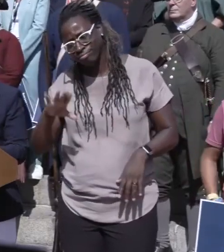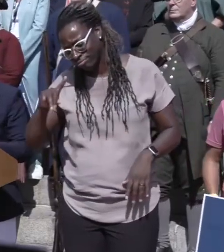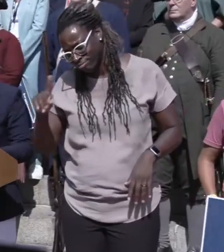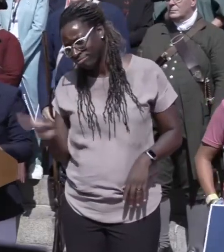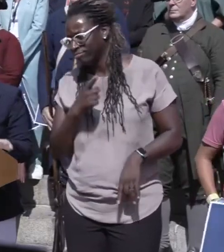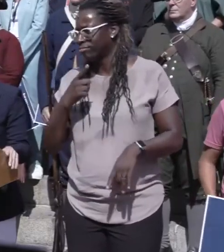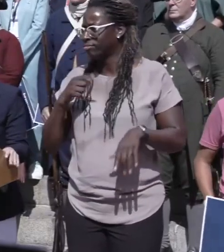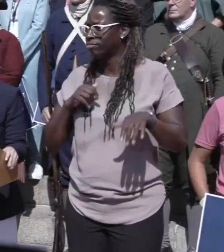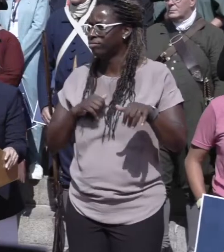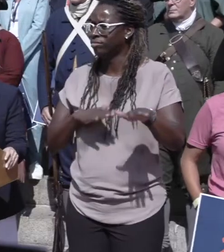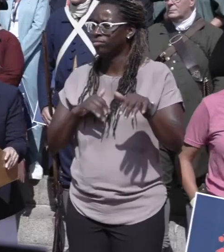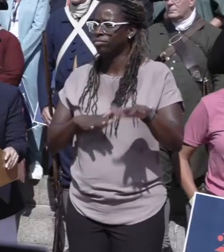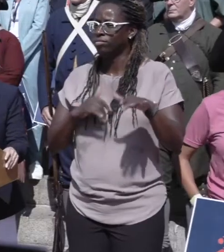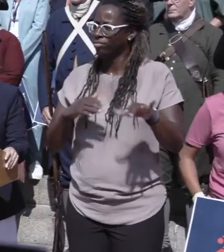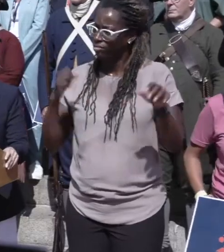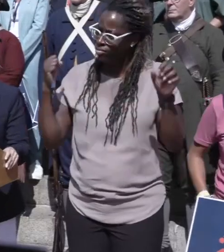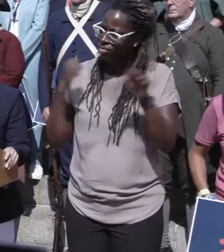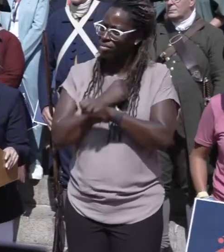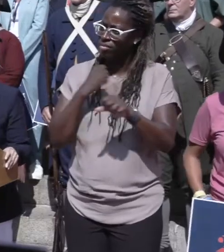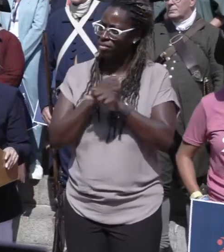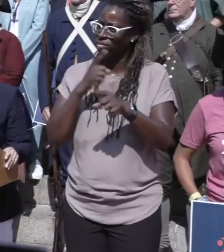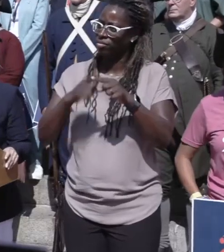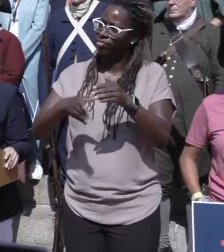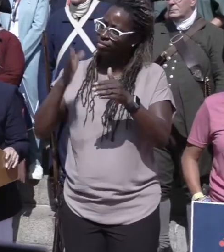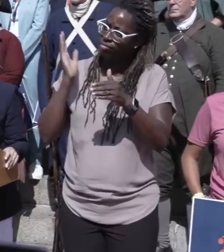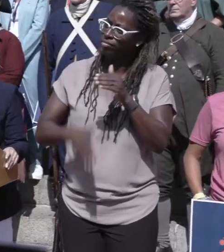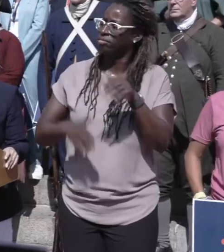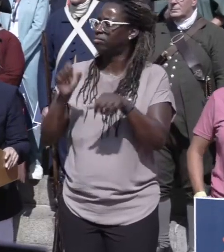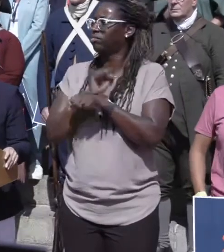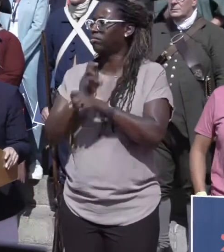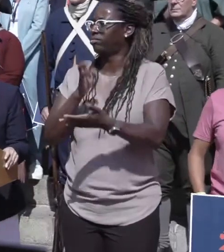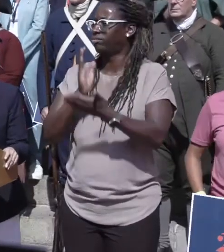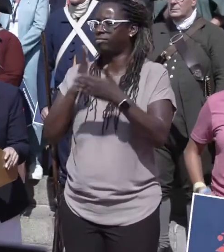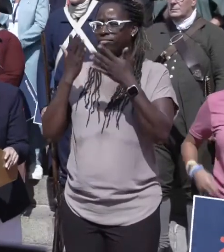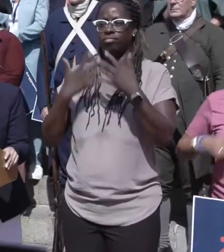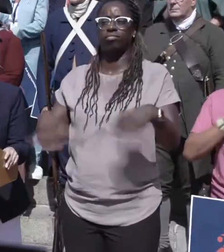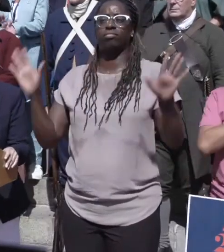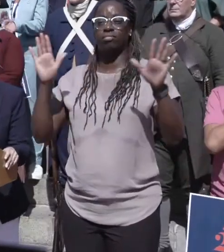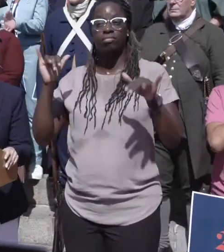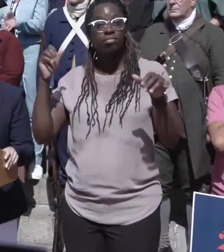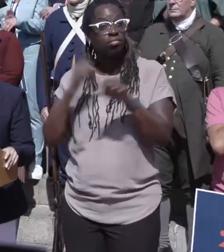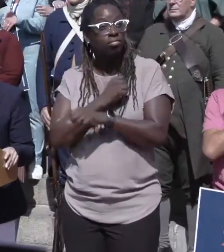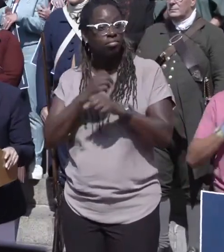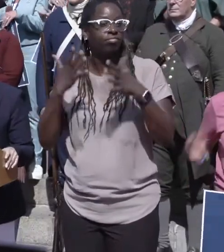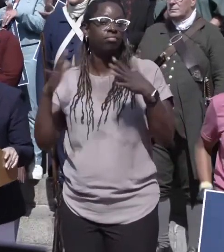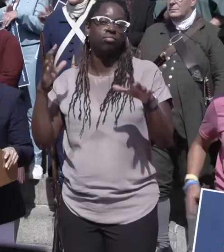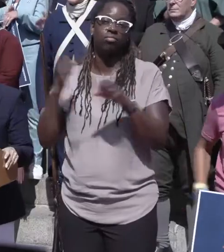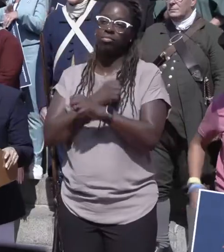slavery. And we will be celebrating our rich Black community throughout the next 2 years.